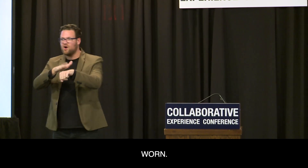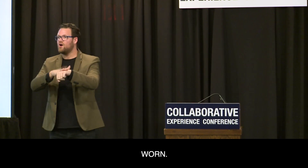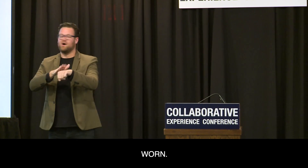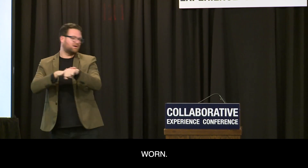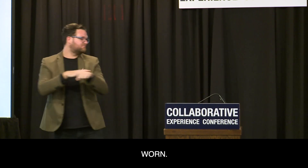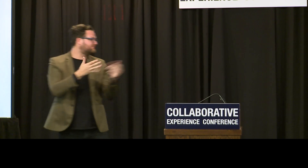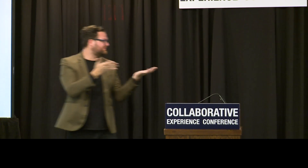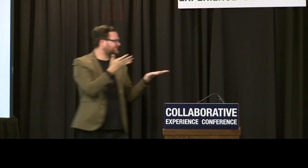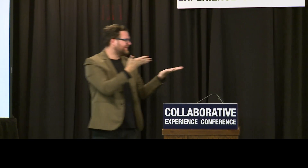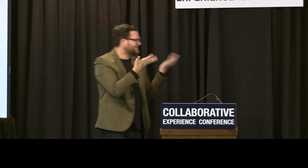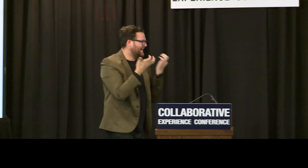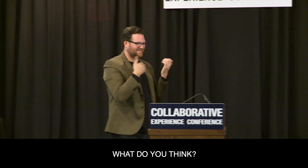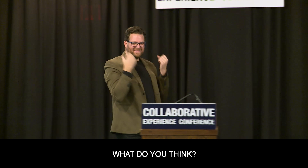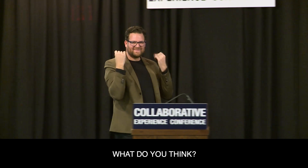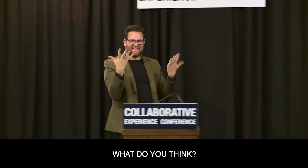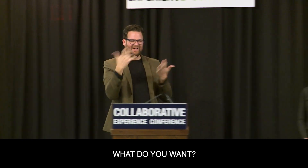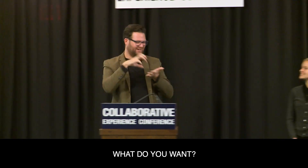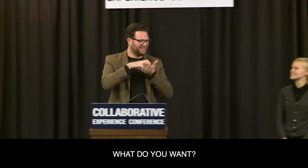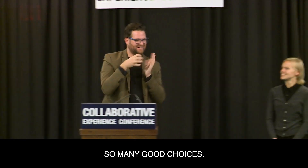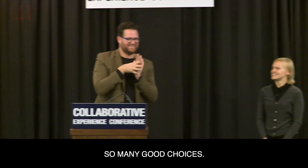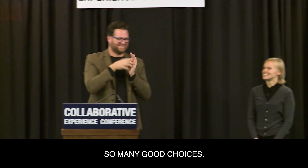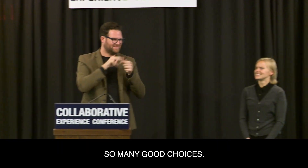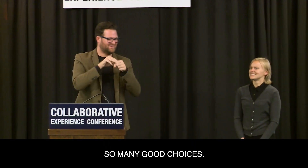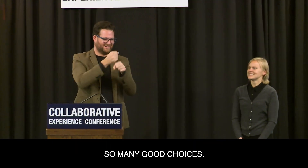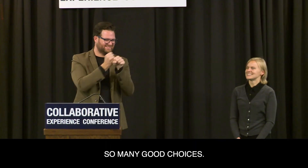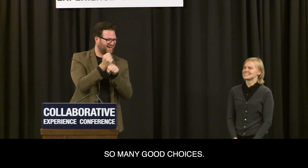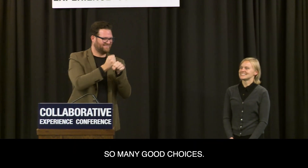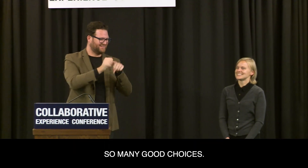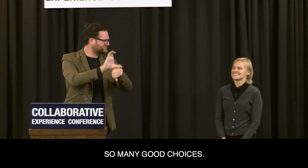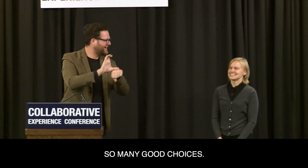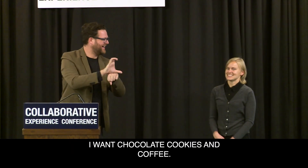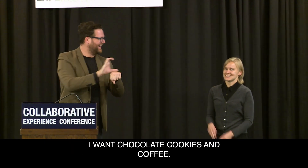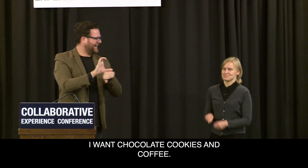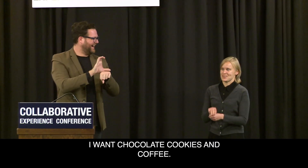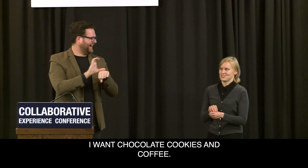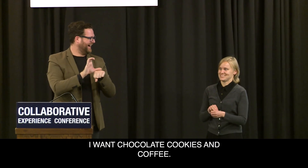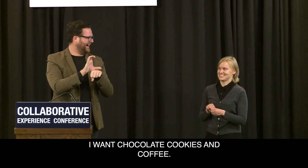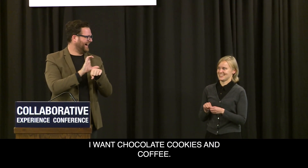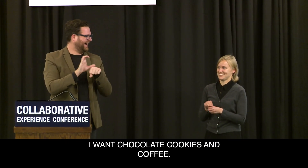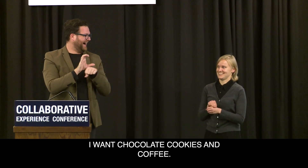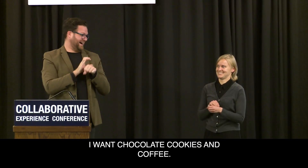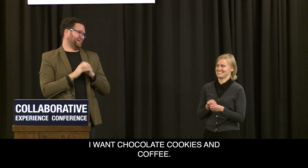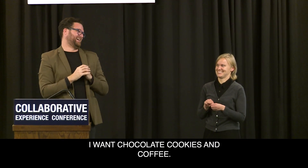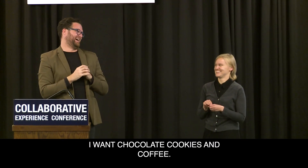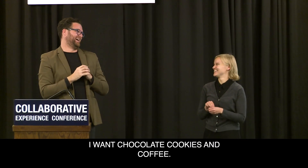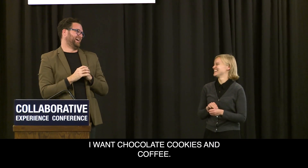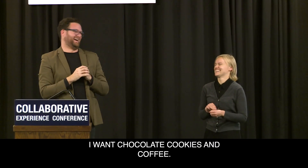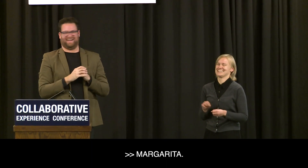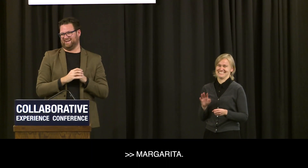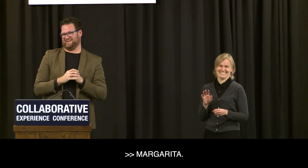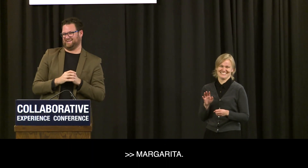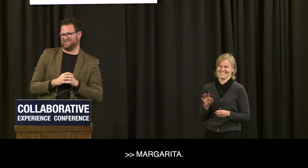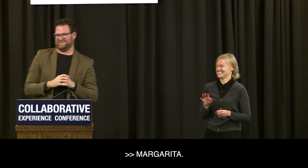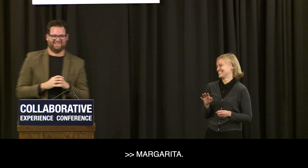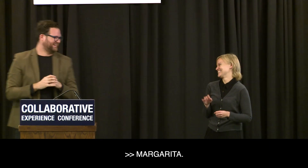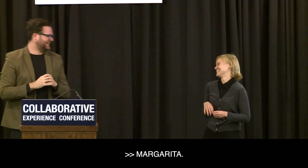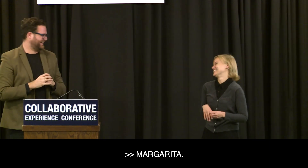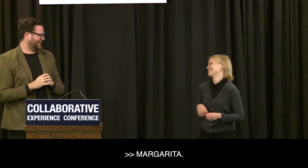warn. What do you think? What do you want? So many good choices. I want chocolate cookies and coffee. Yeah,